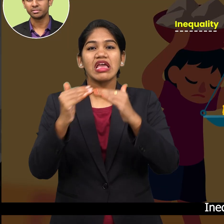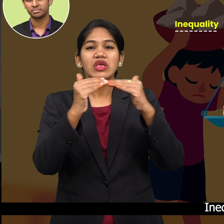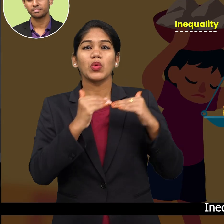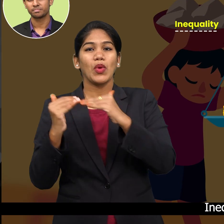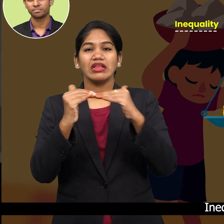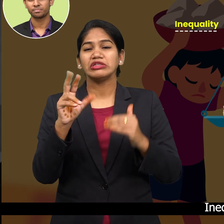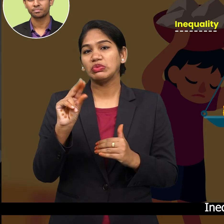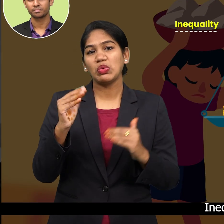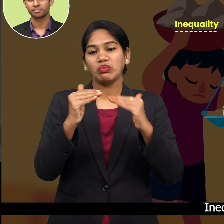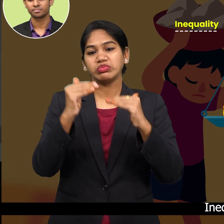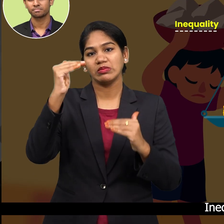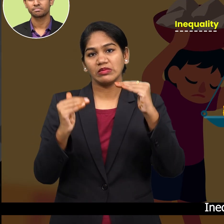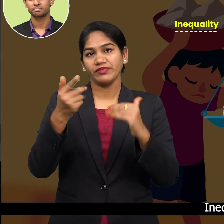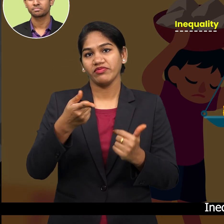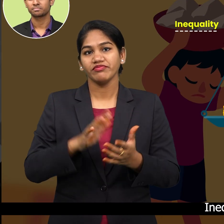Inequality.